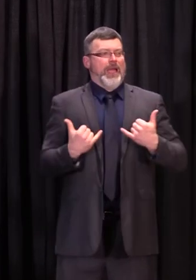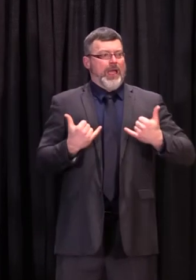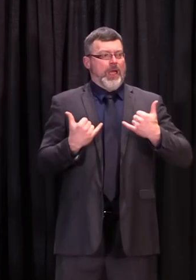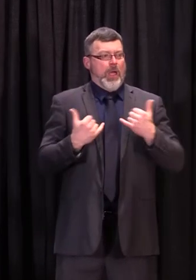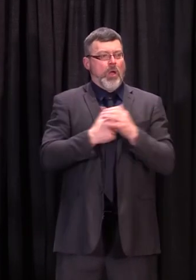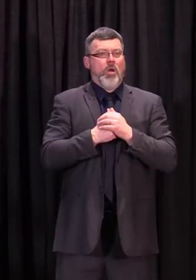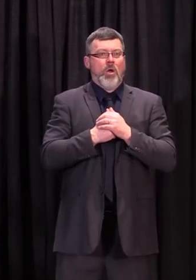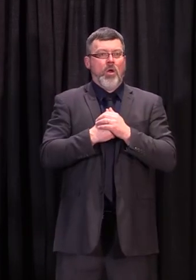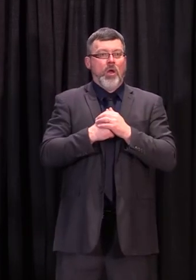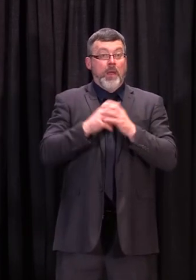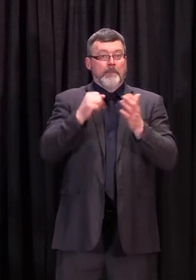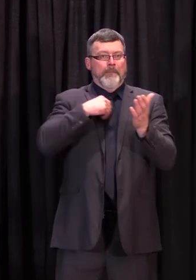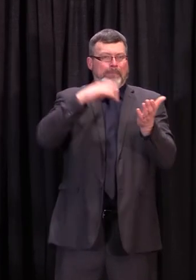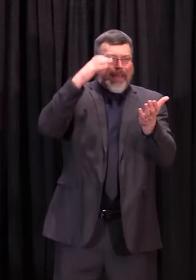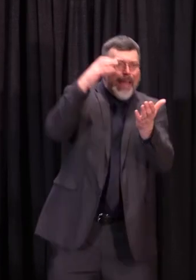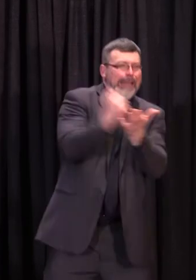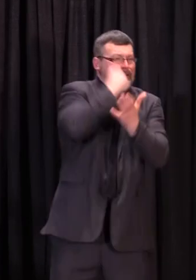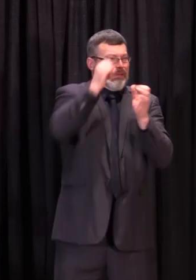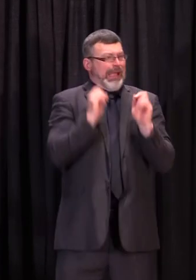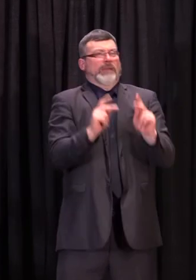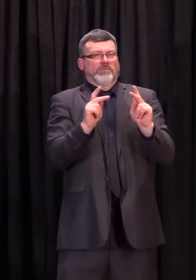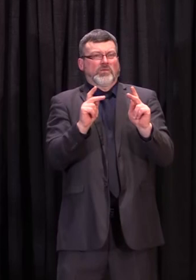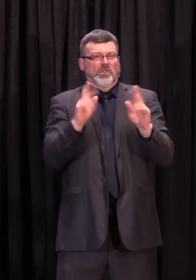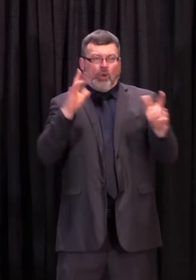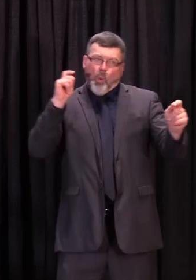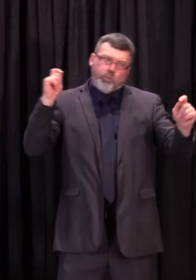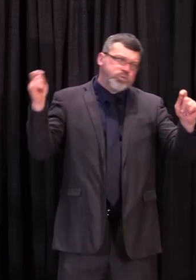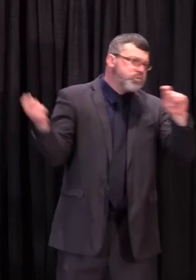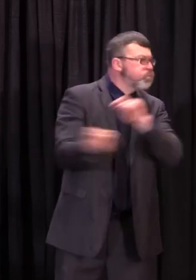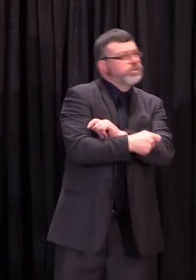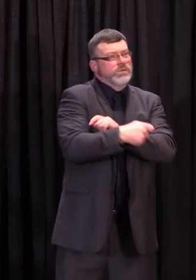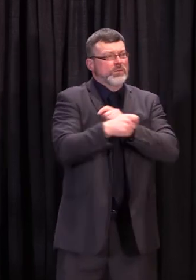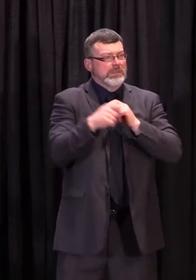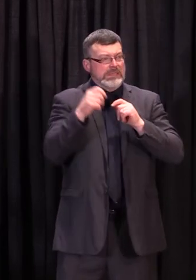trends and secure the brighter future we all want to build.